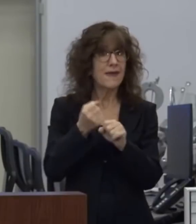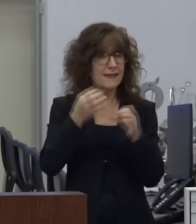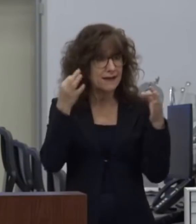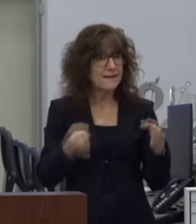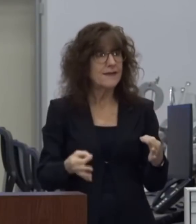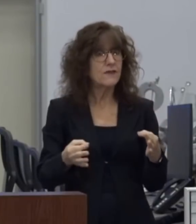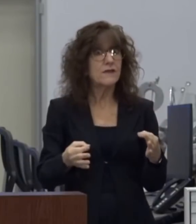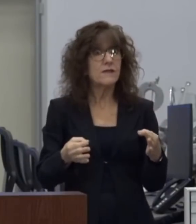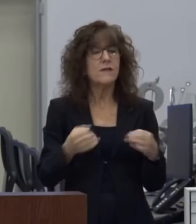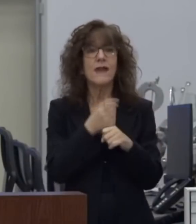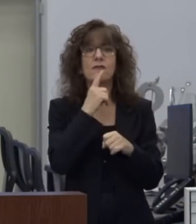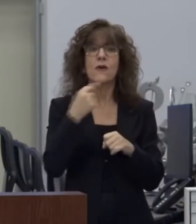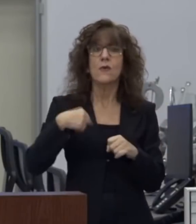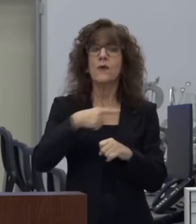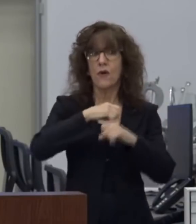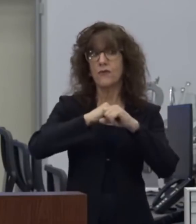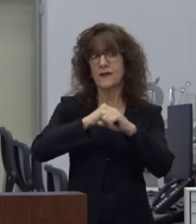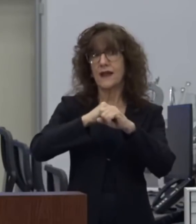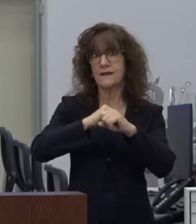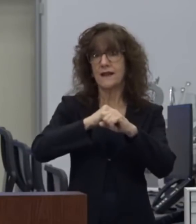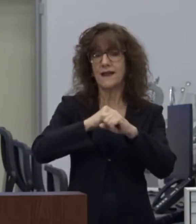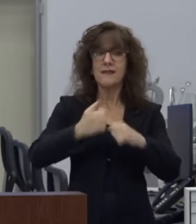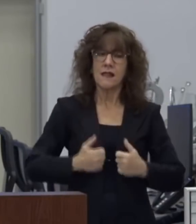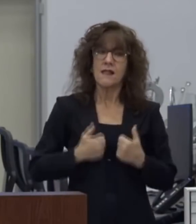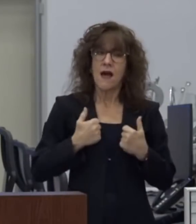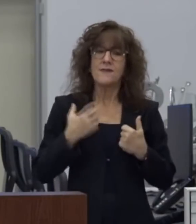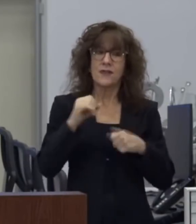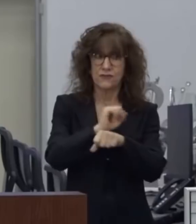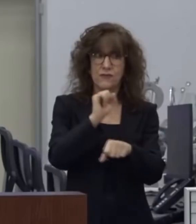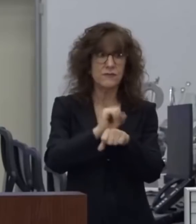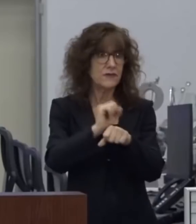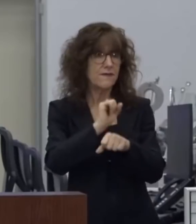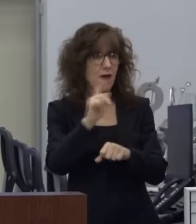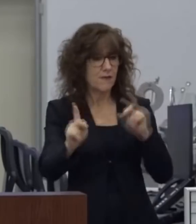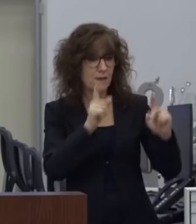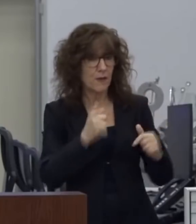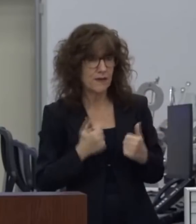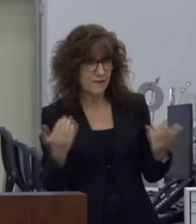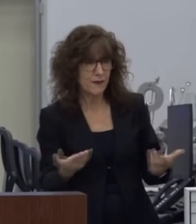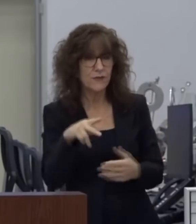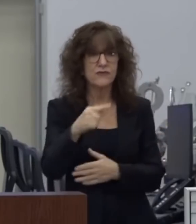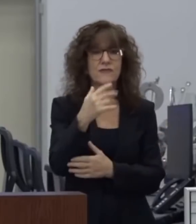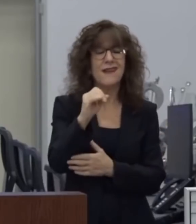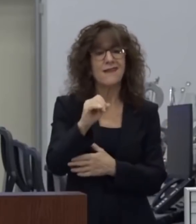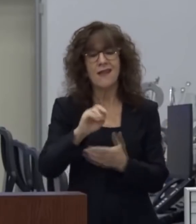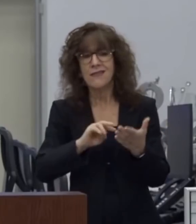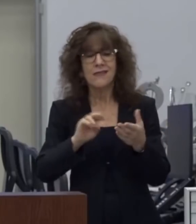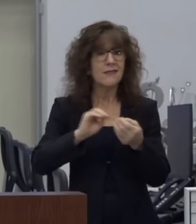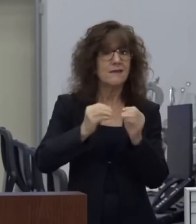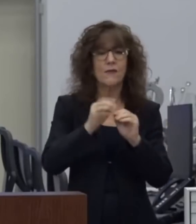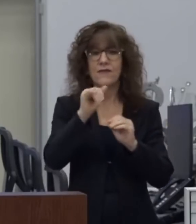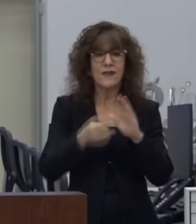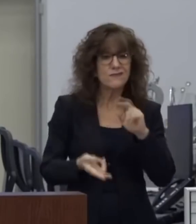are best to make sure that we are protecting the lives and livelihood of all who live here. And given the surge in cases that we have